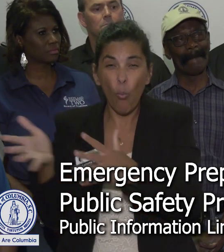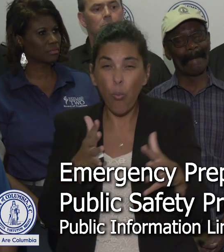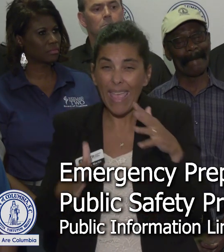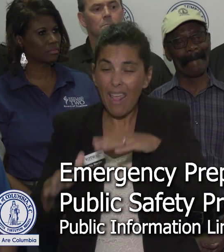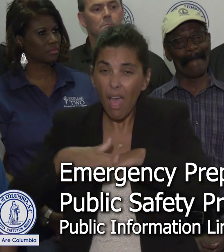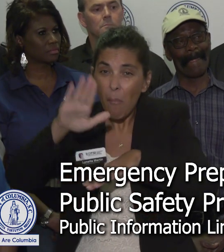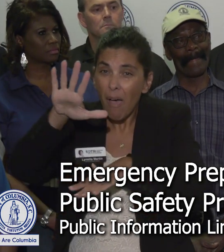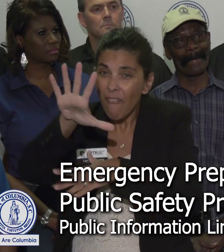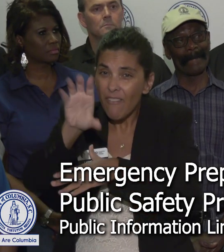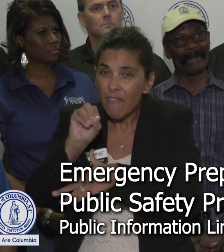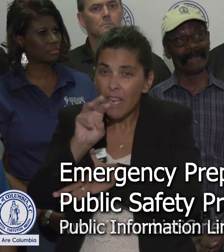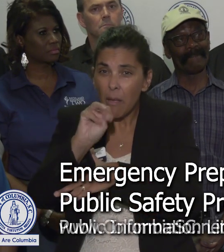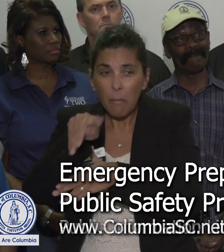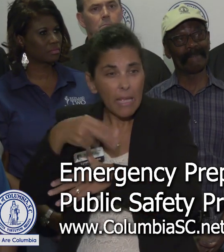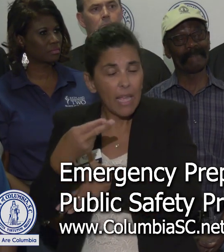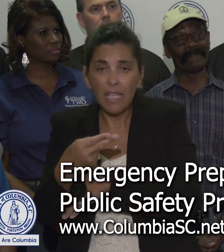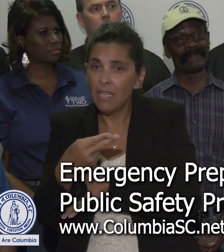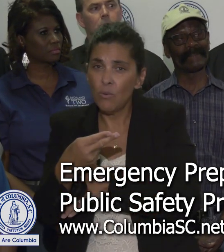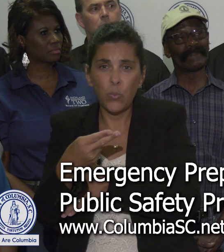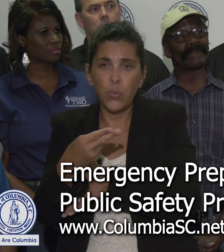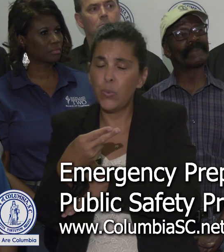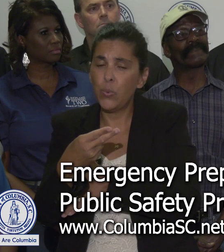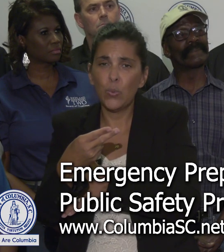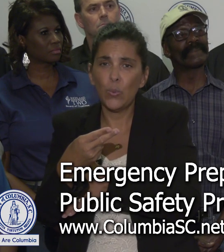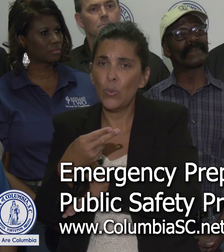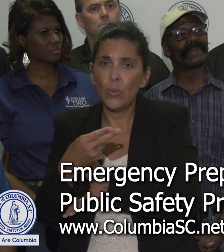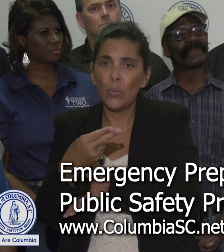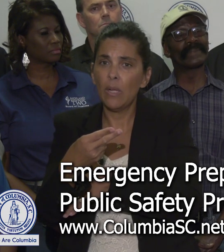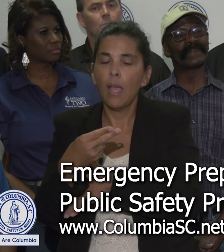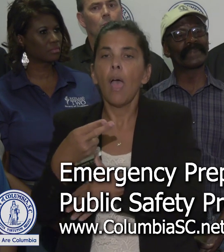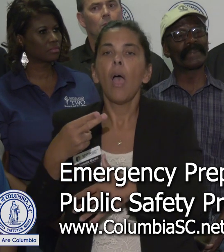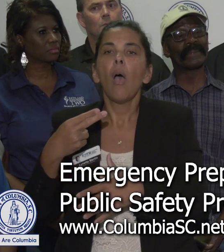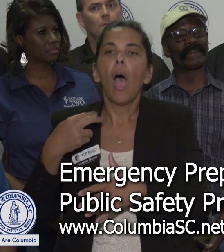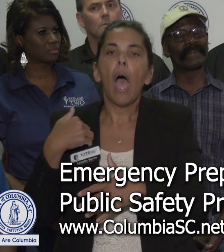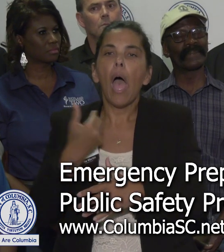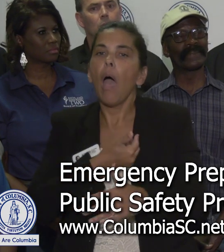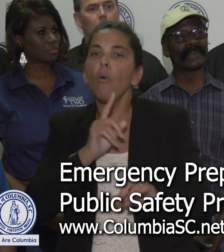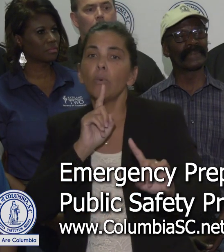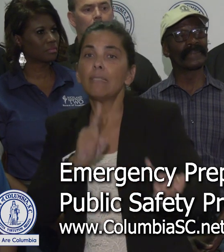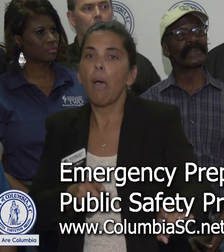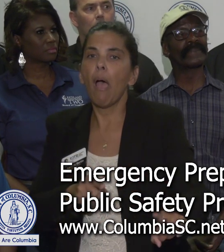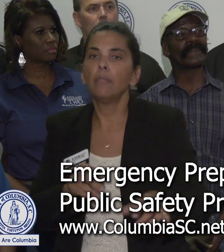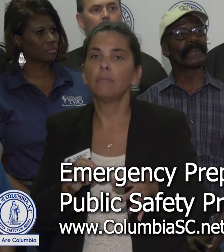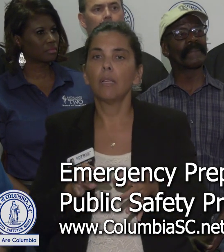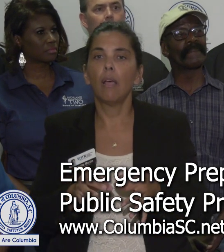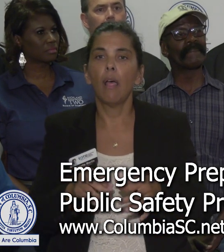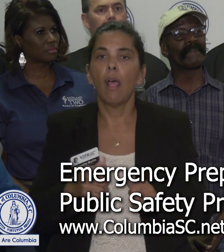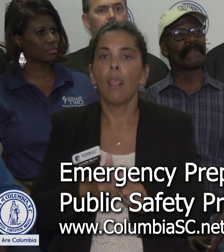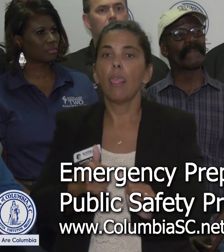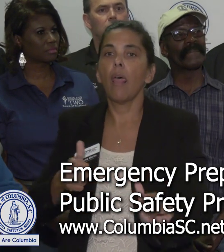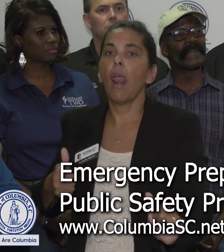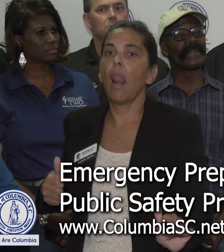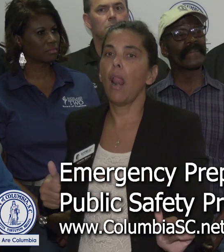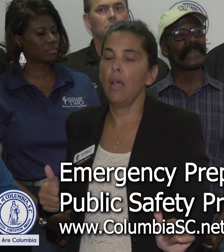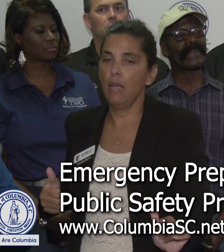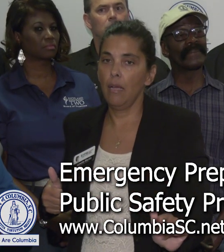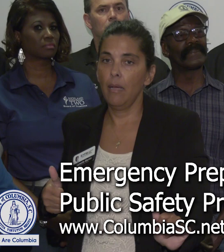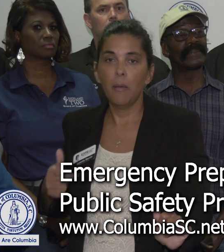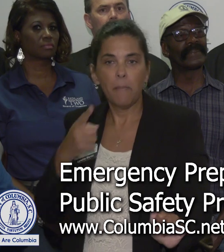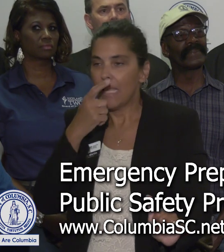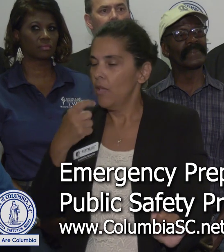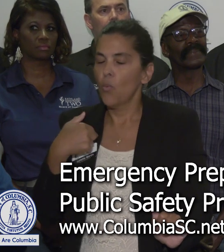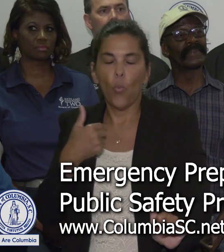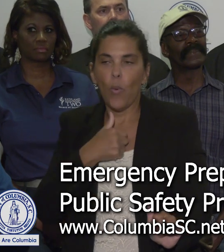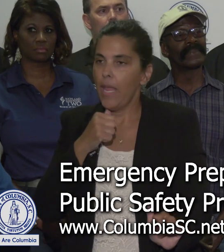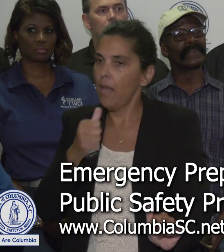miles per hour, you probably won't, it's probably going to be some delay in response, because we won't be out there anything over 50 miles per hour. We're